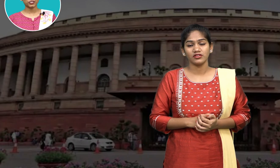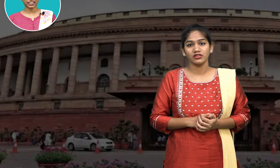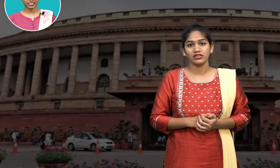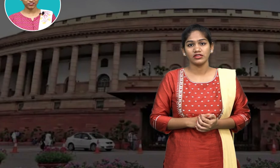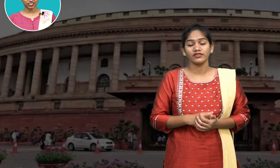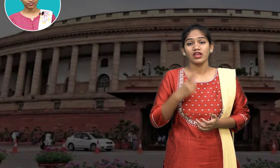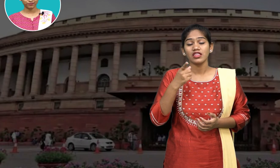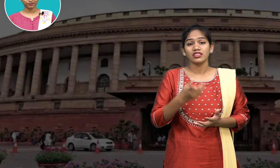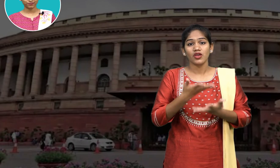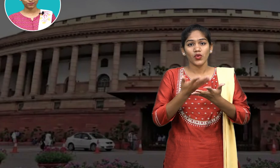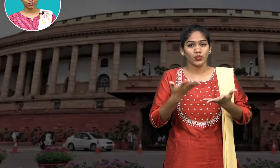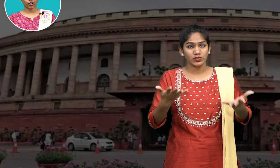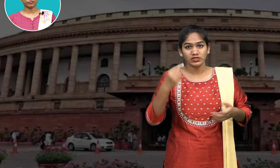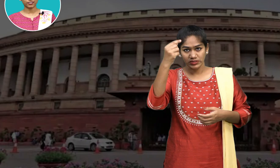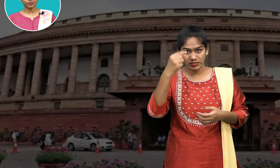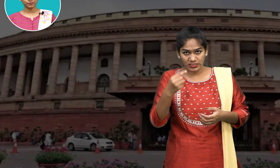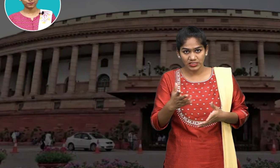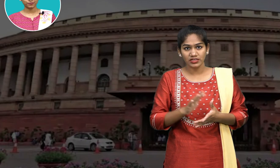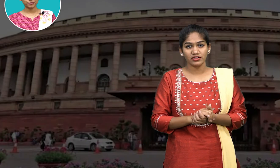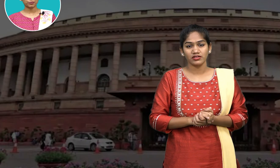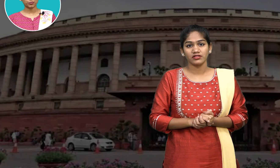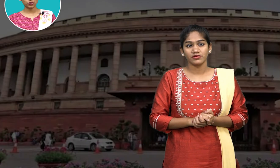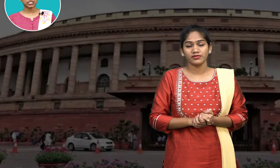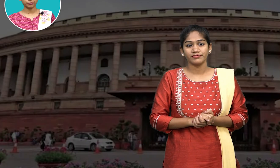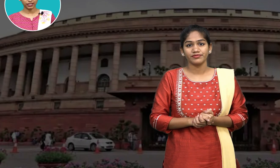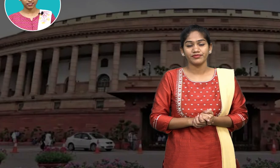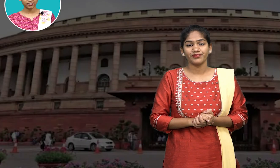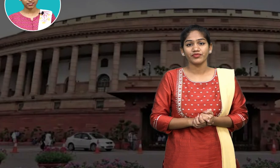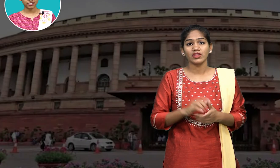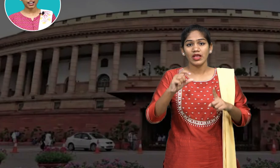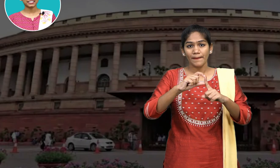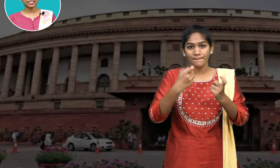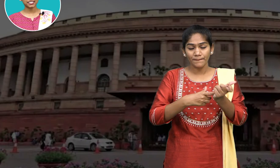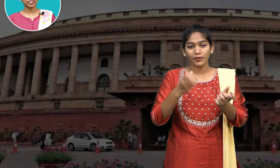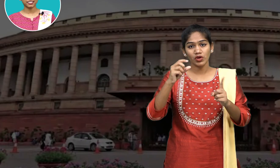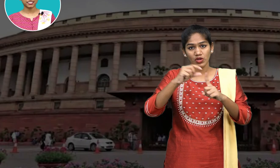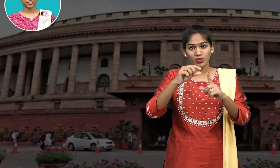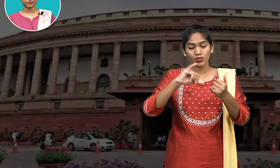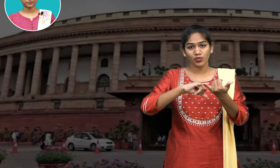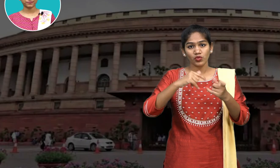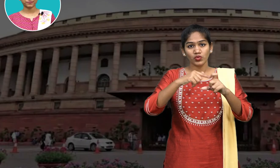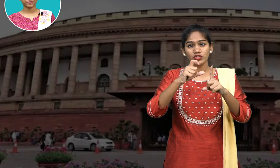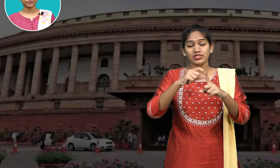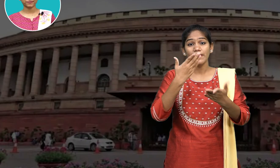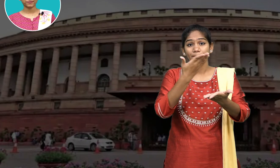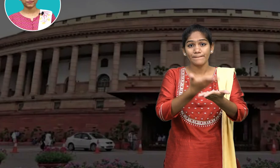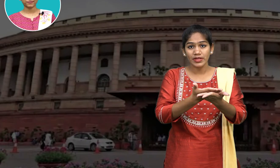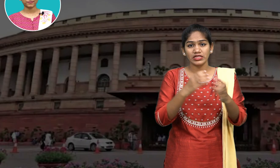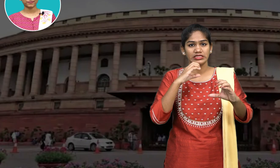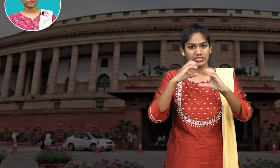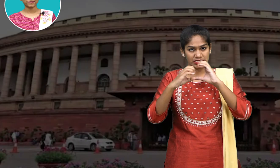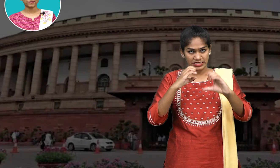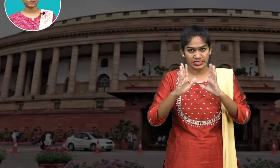the objectives of the proposed bill are discussed